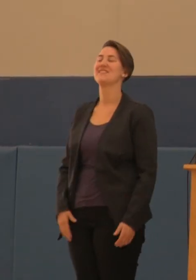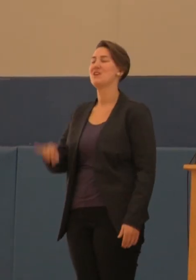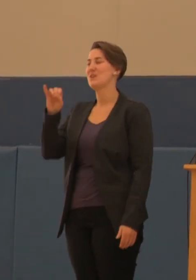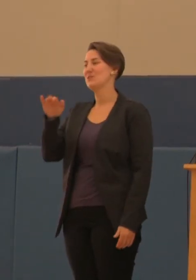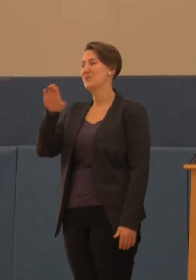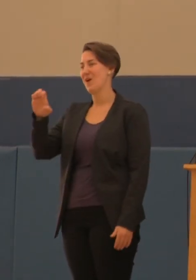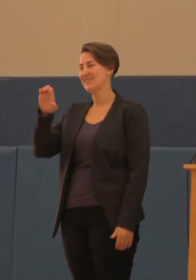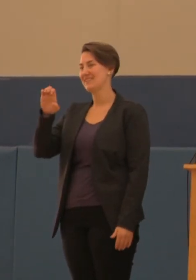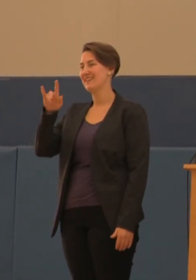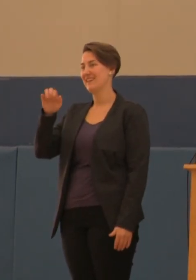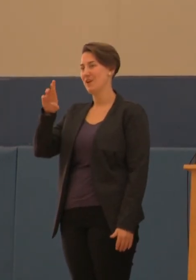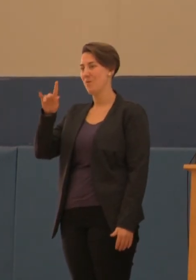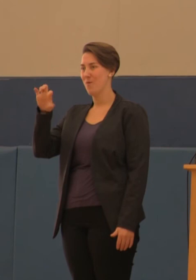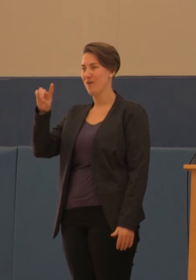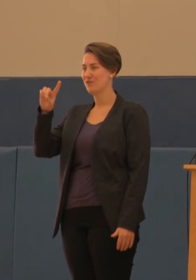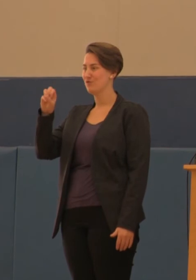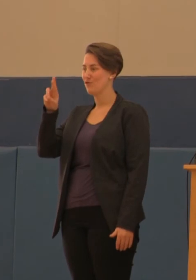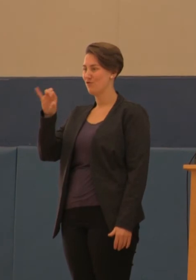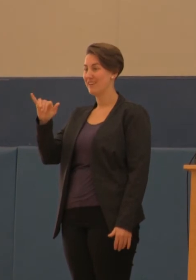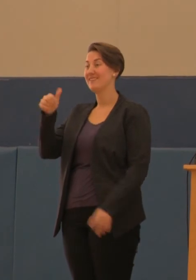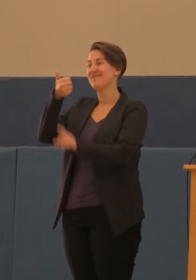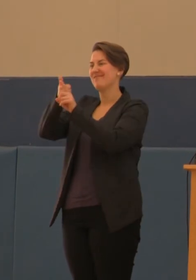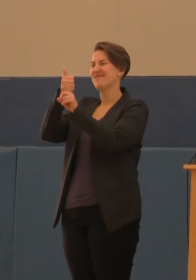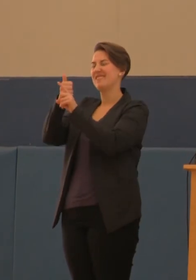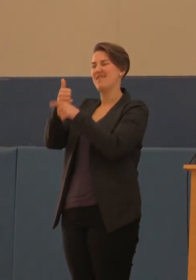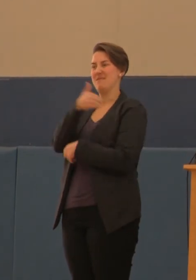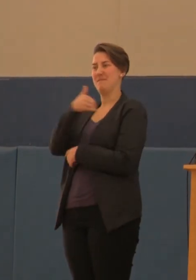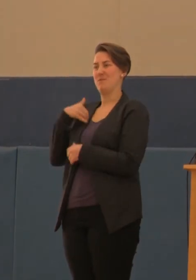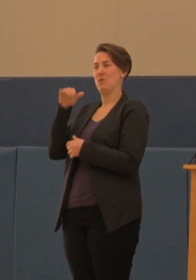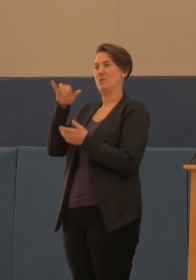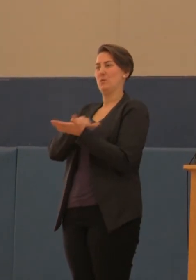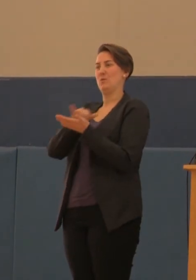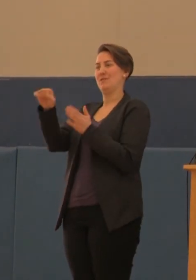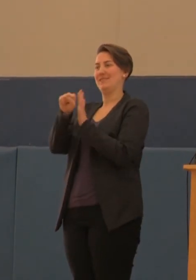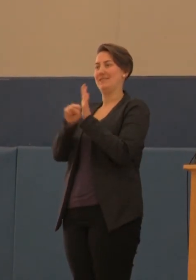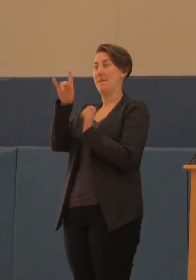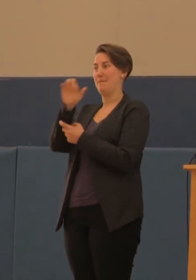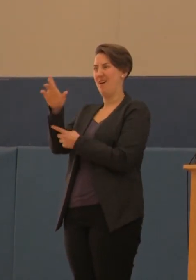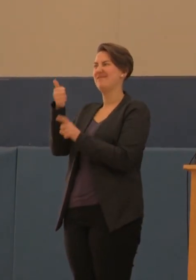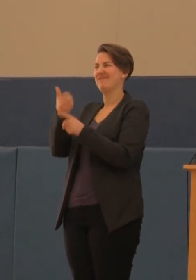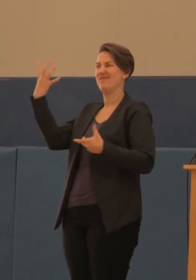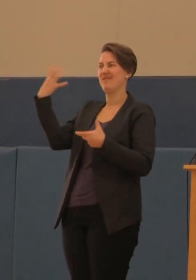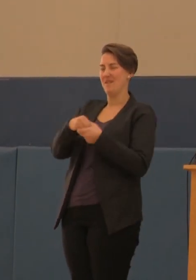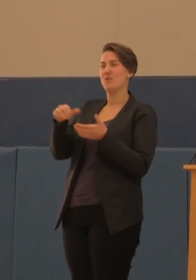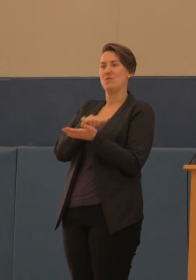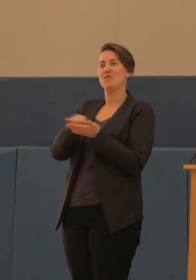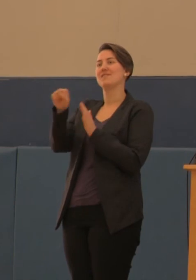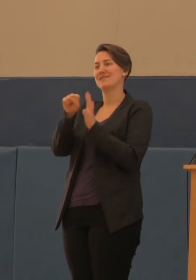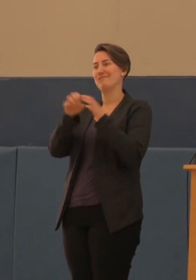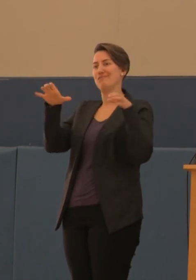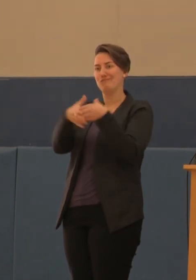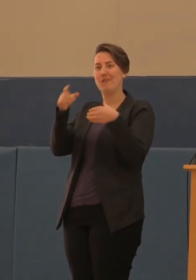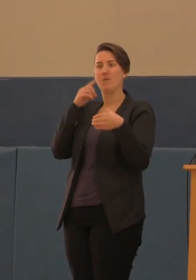Joyce Yearwood Drury, a member of the New York State Bar, is director of New York State Division of Human Rights, a graduate